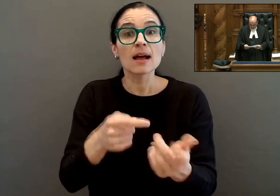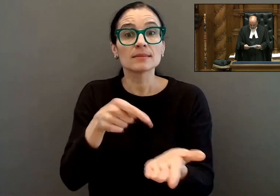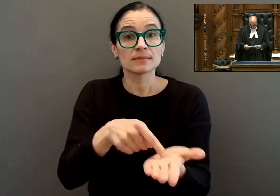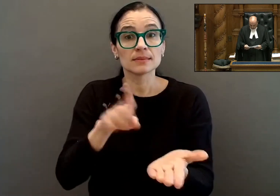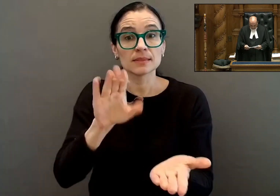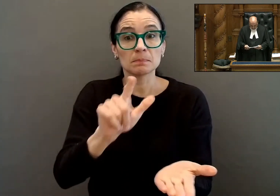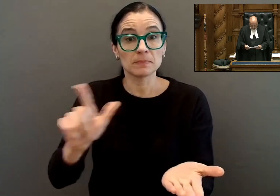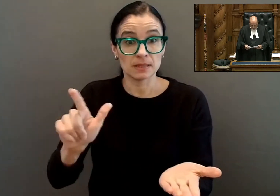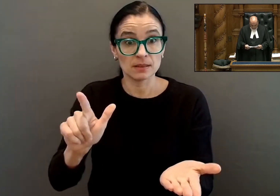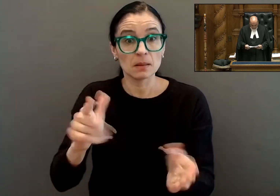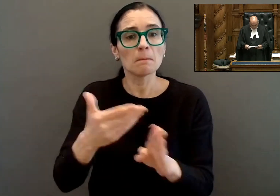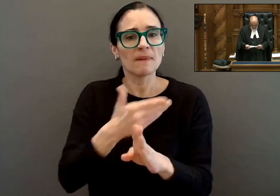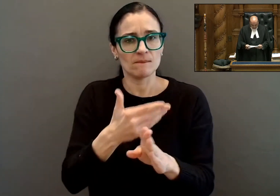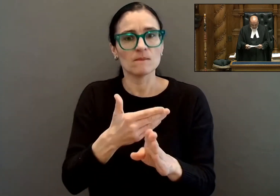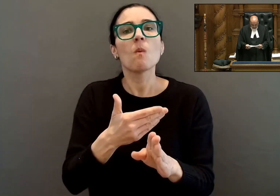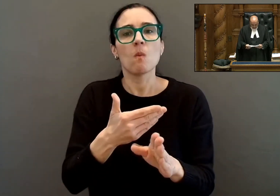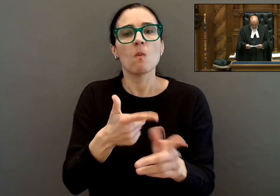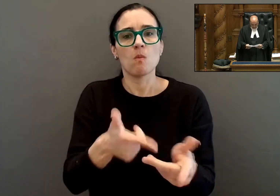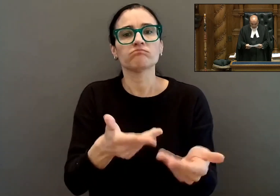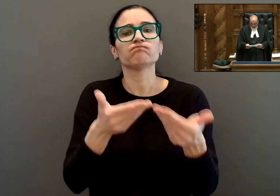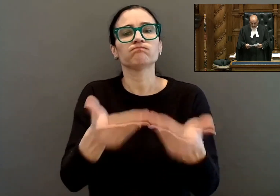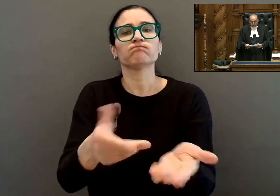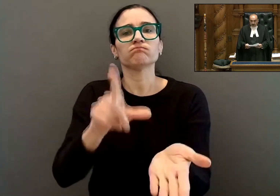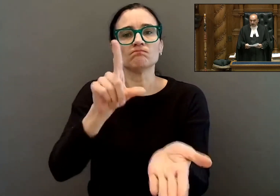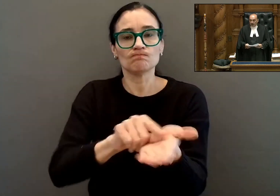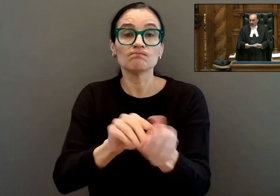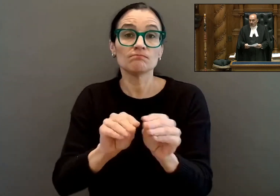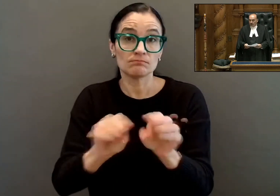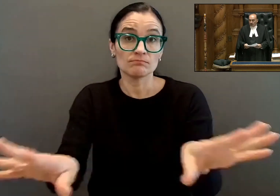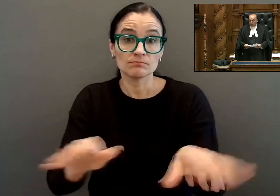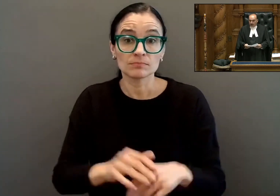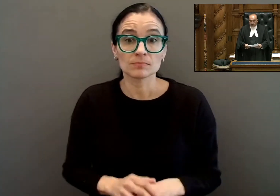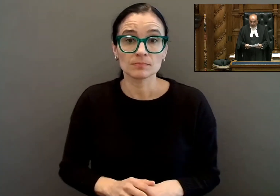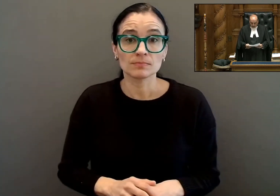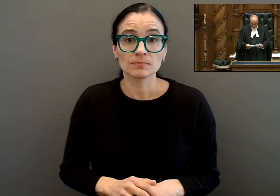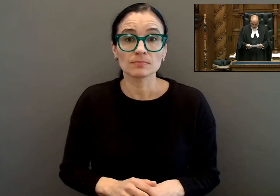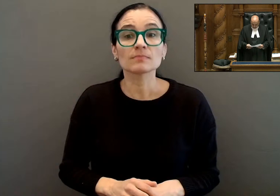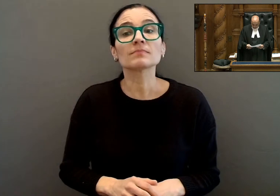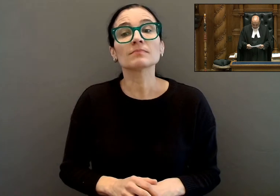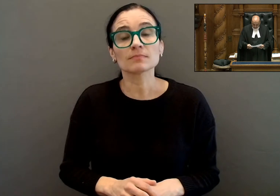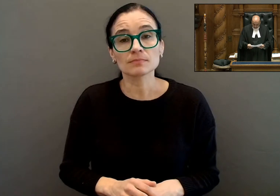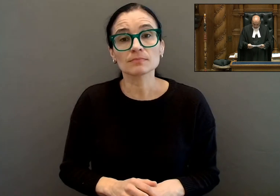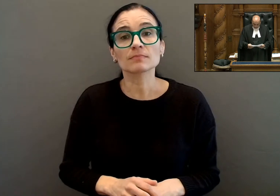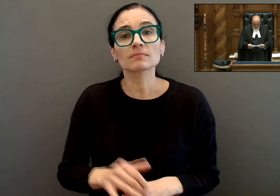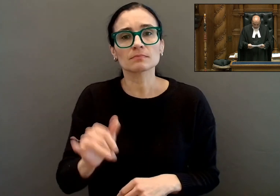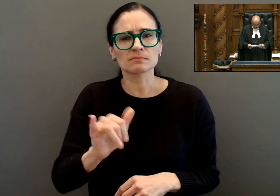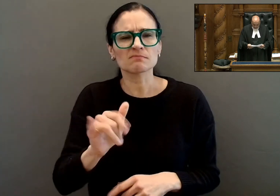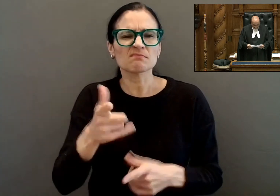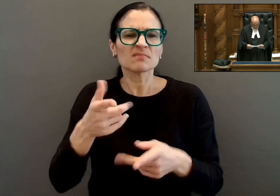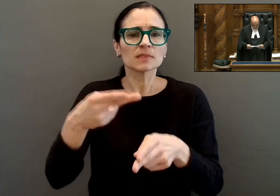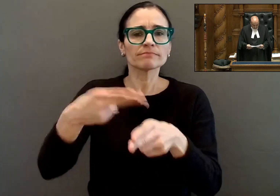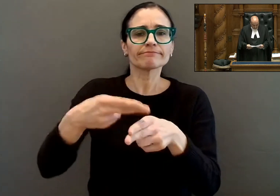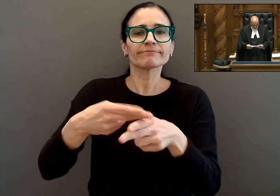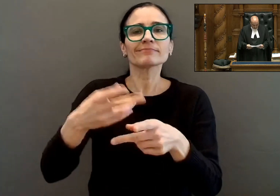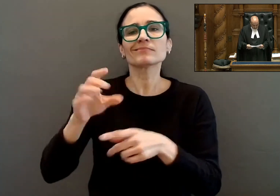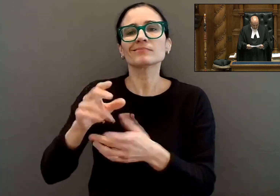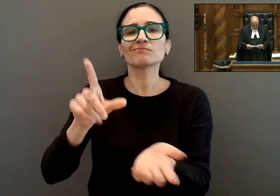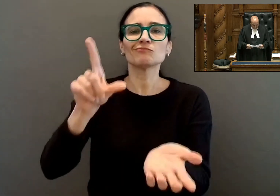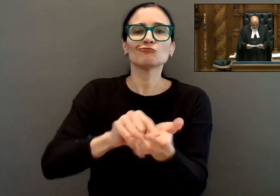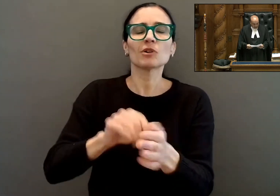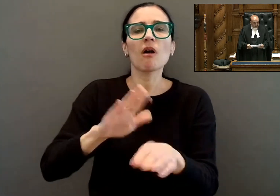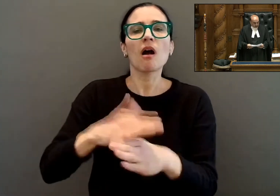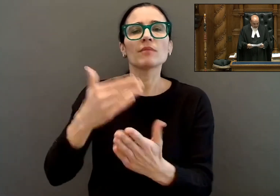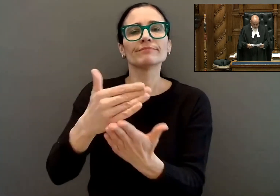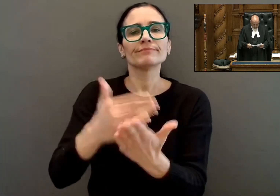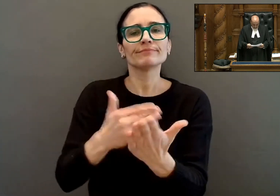and distributed, and therefore noted as printed on the order paper. The length of time required